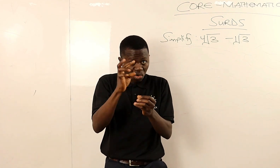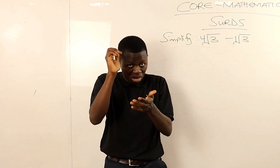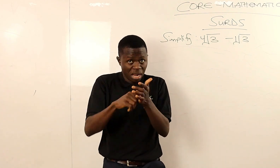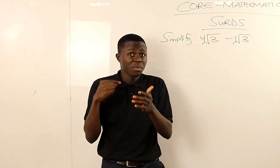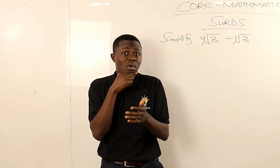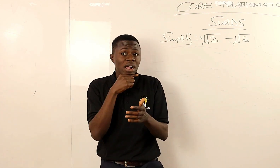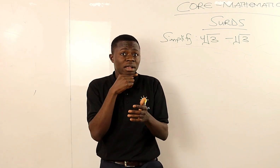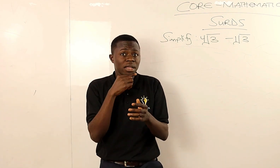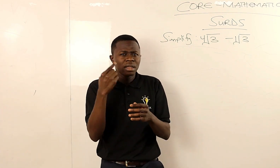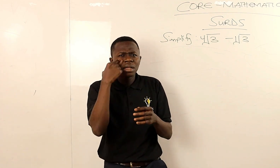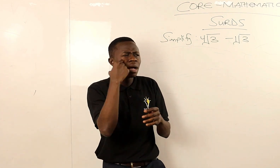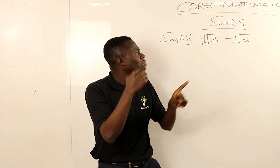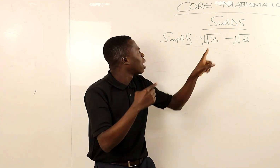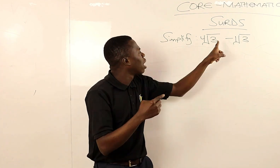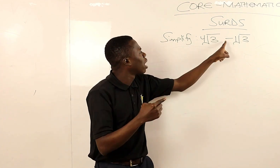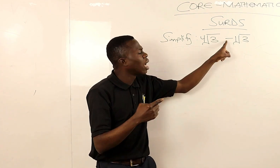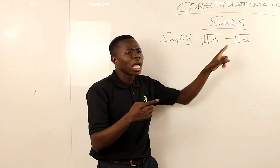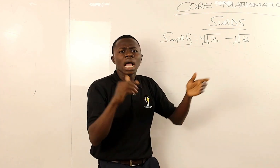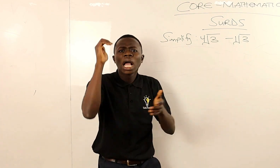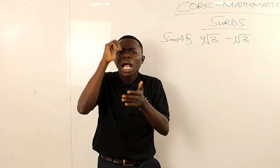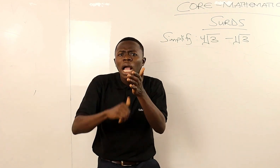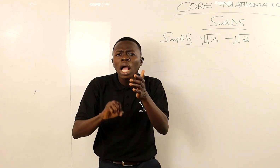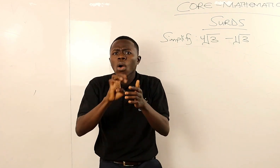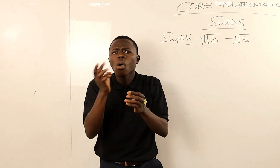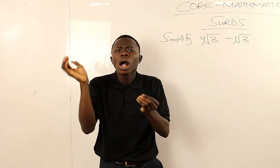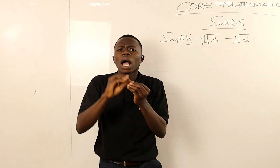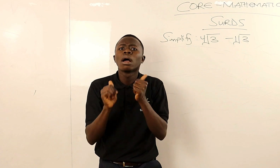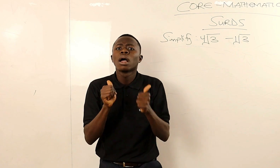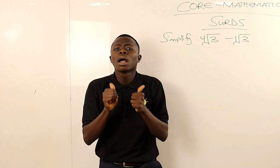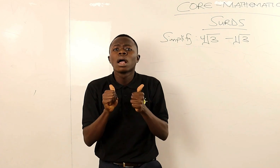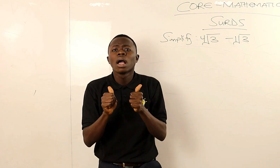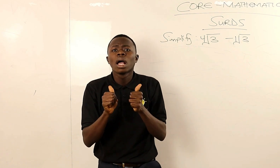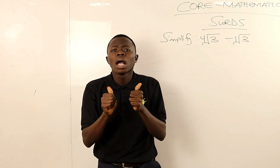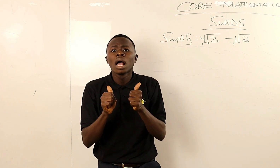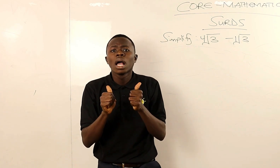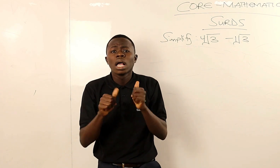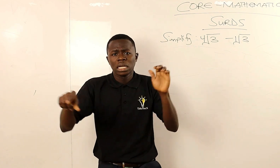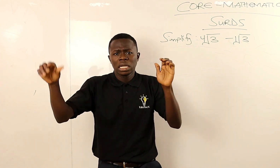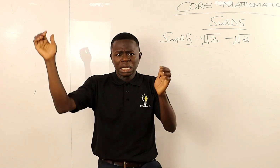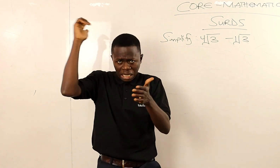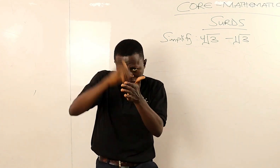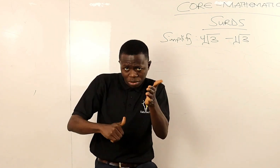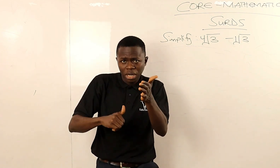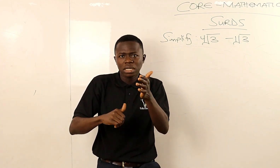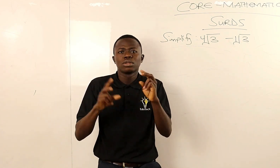We add or subtract them, right? In this particular question, you can see it is subtraction. So meaning